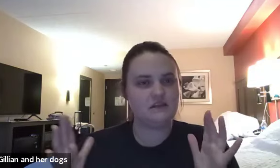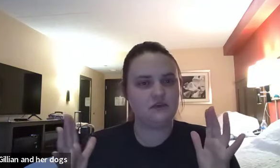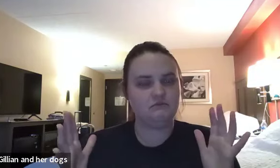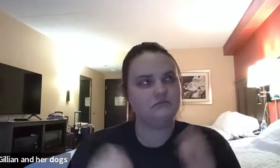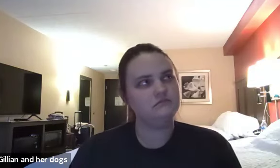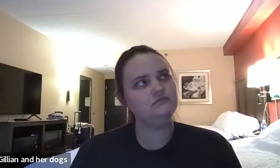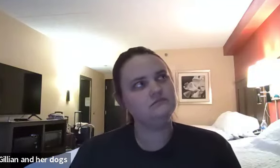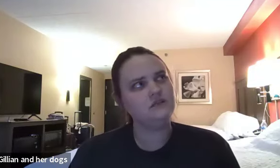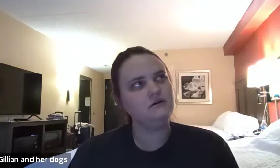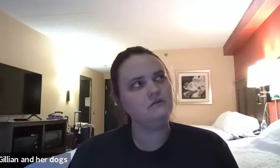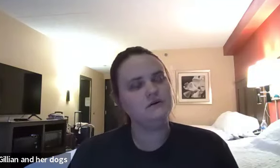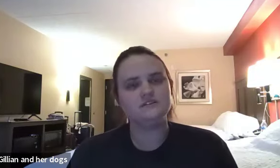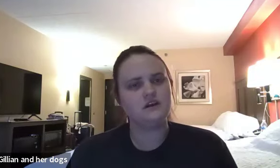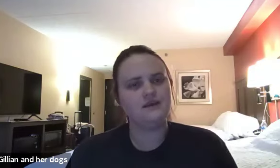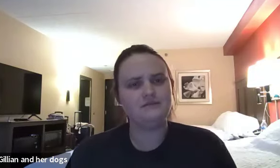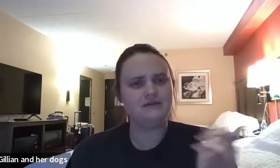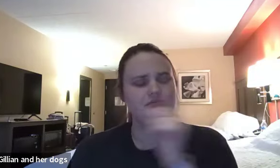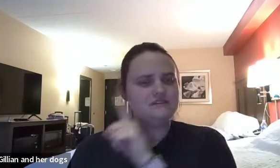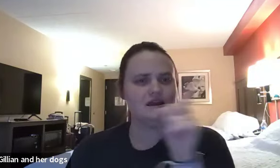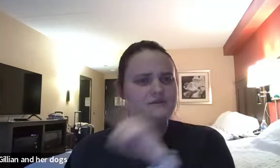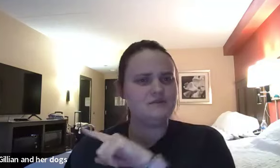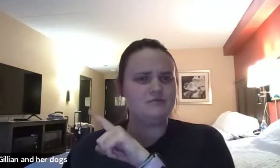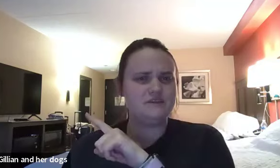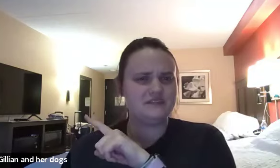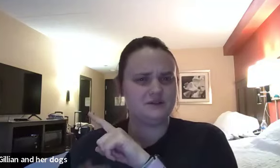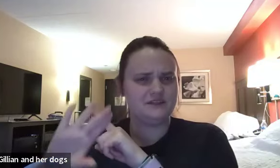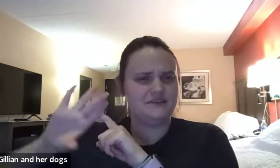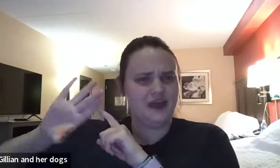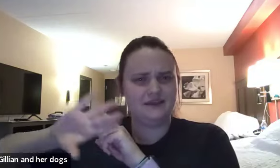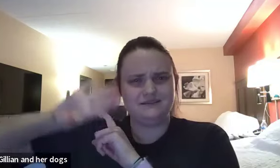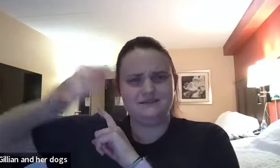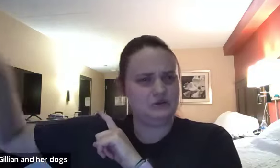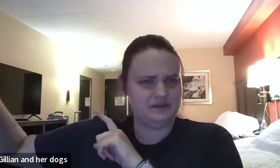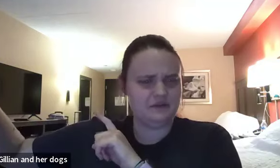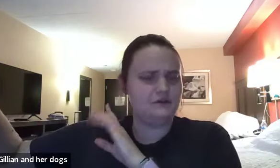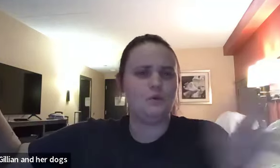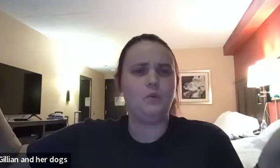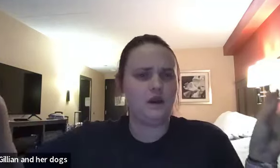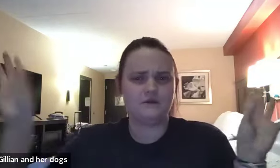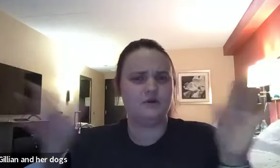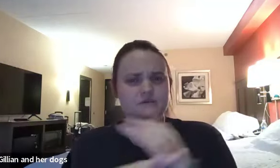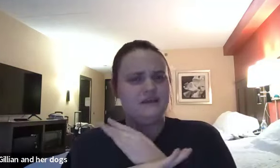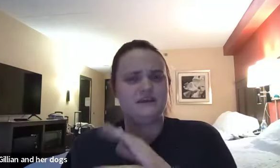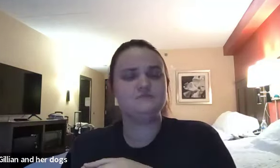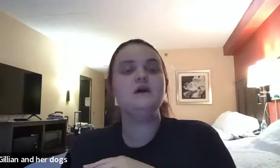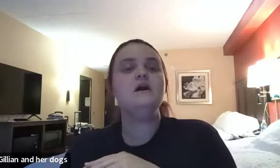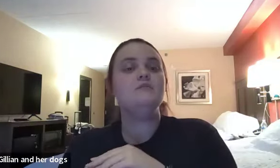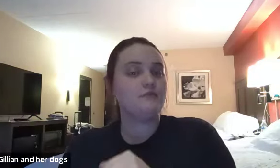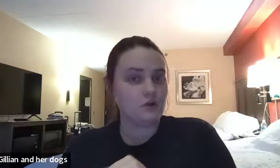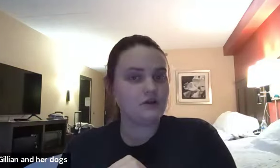like, no, sorry, I'm tying them in with business person, and that is totally different. I don't know where I'm going with that connection. But for worker,